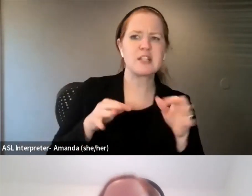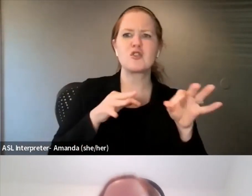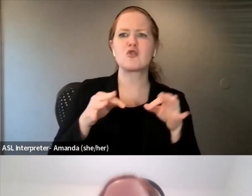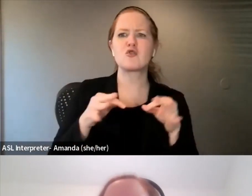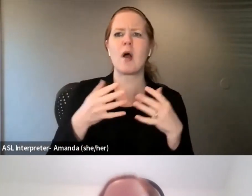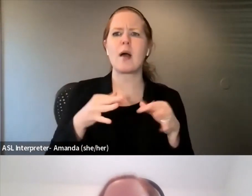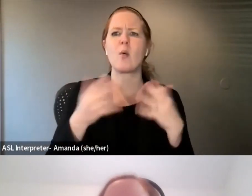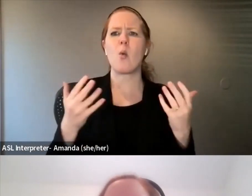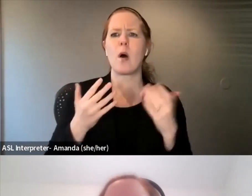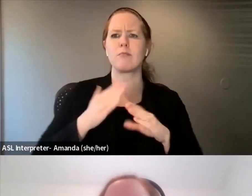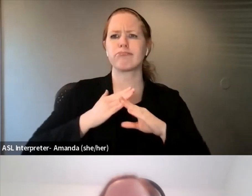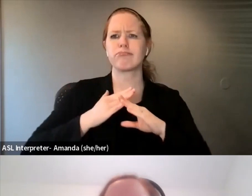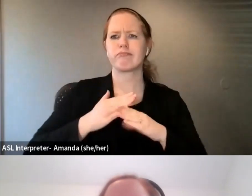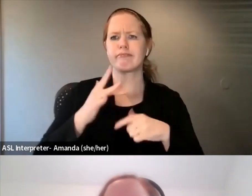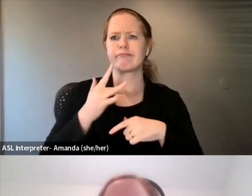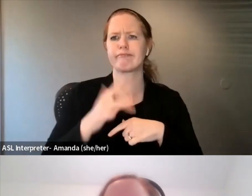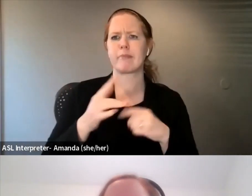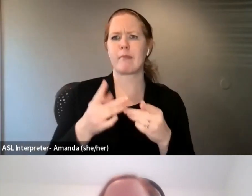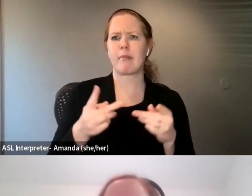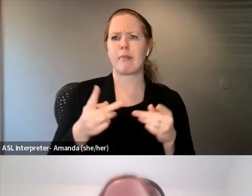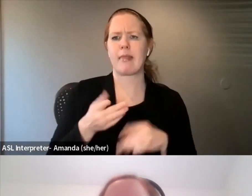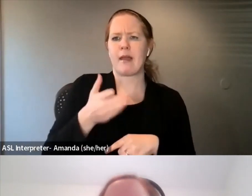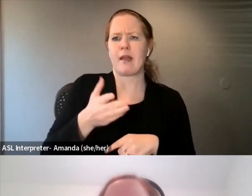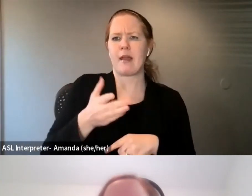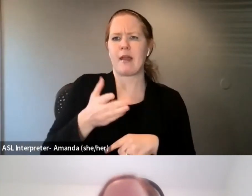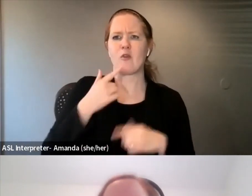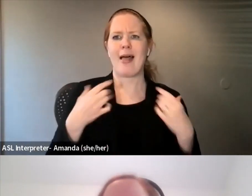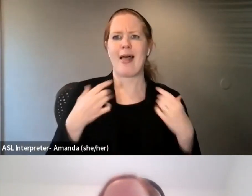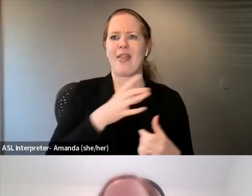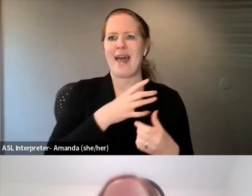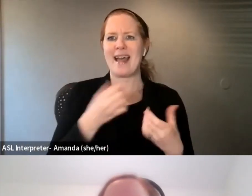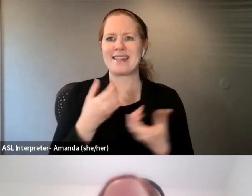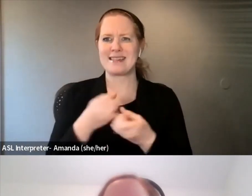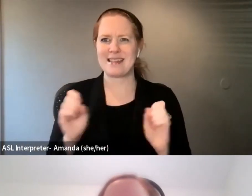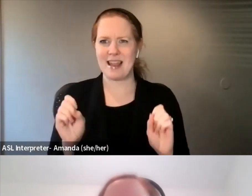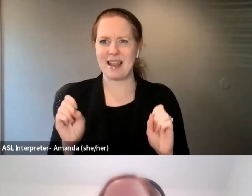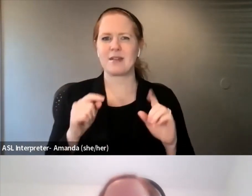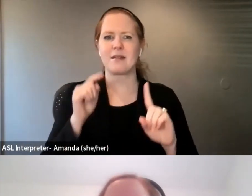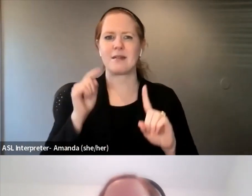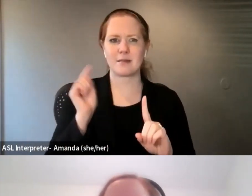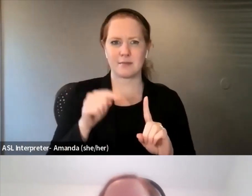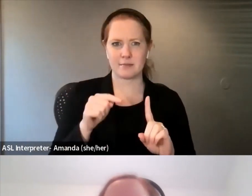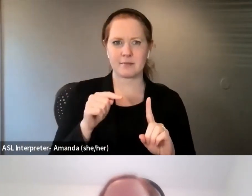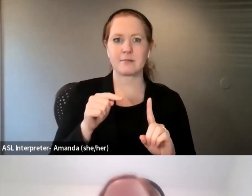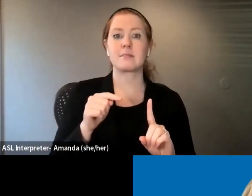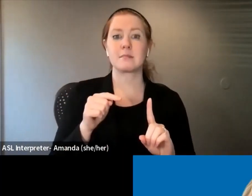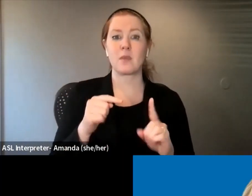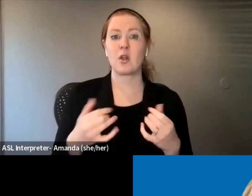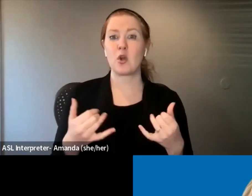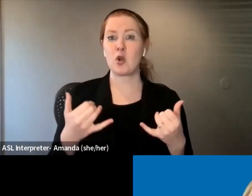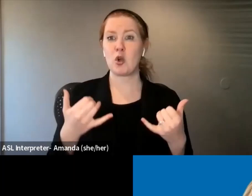there are in place for your health and safety. This is today's